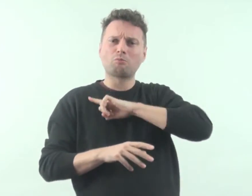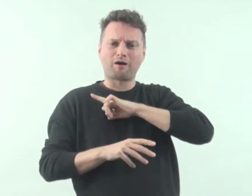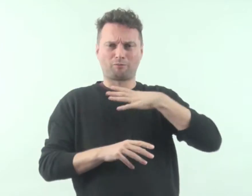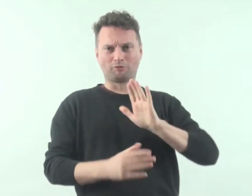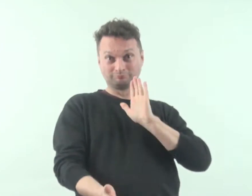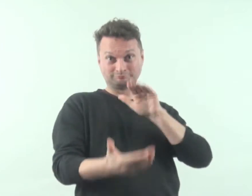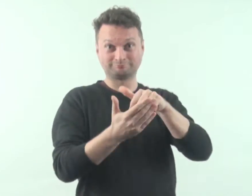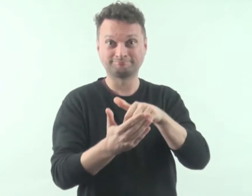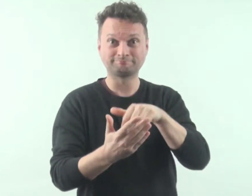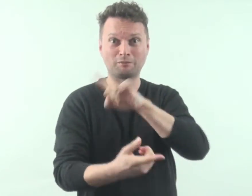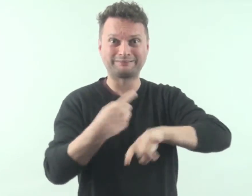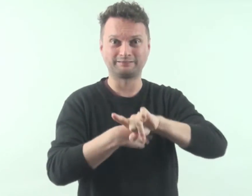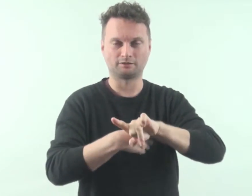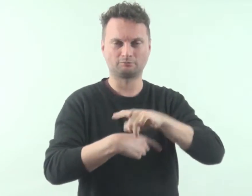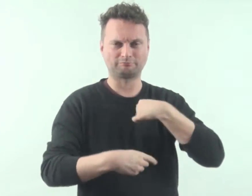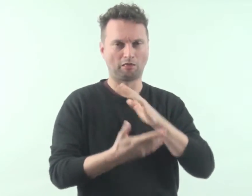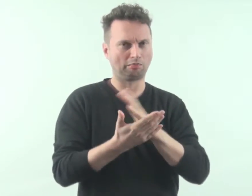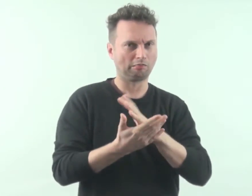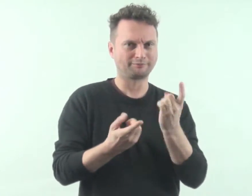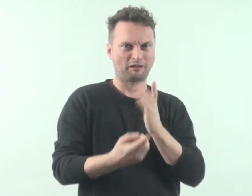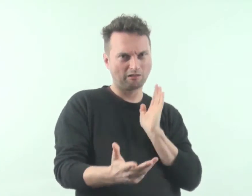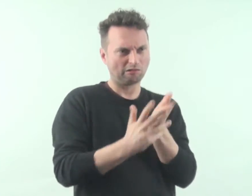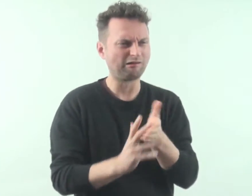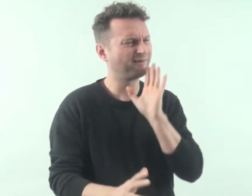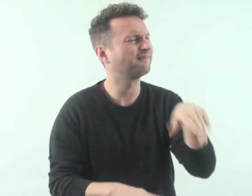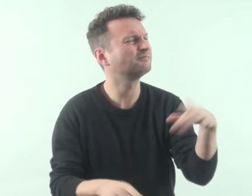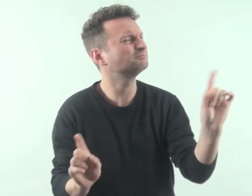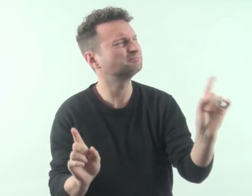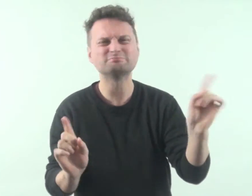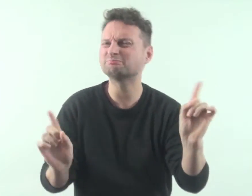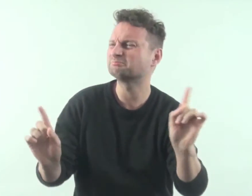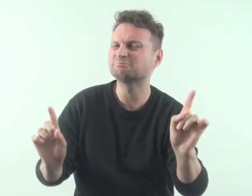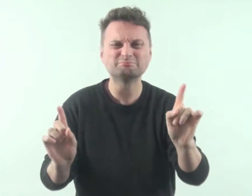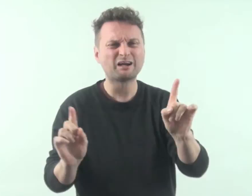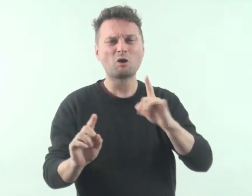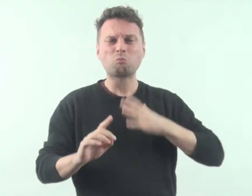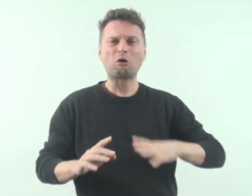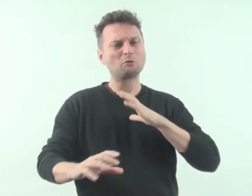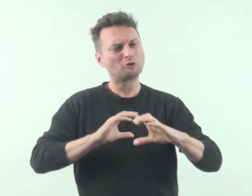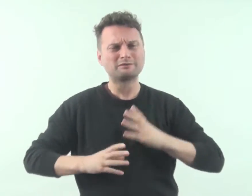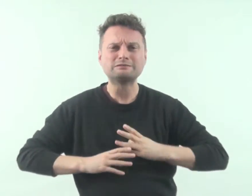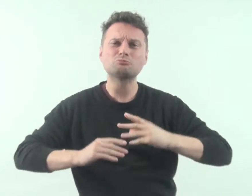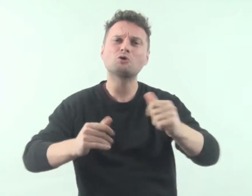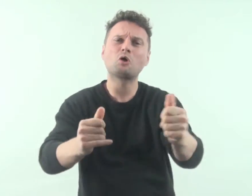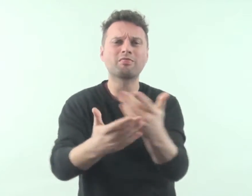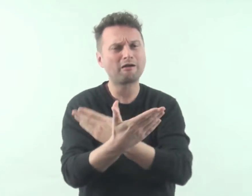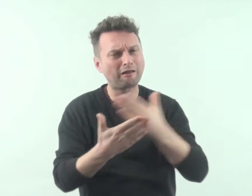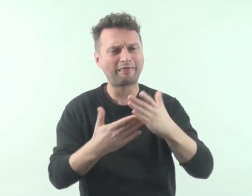happen. The last thing we want to do is arrive at a meeting or arrive at a job and have to request clarification. We